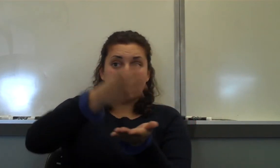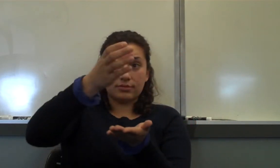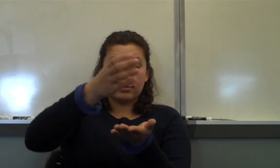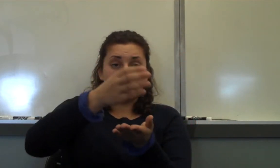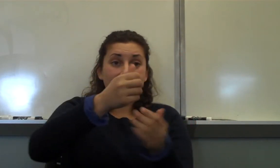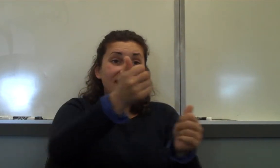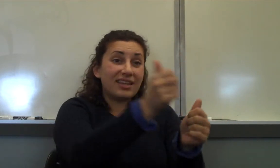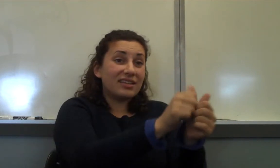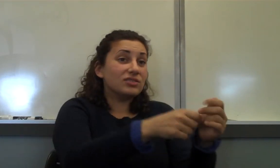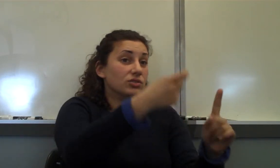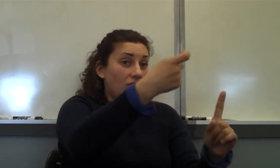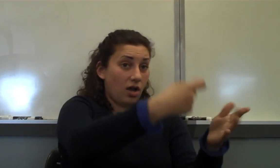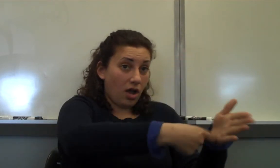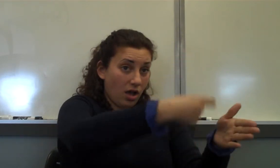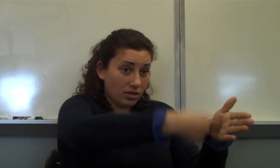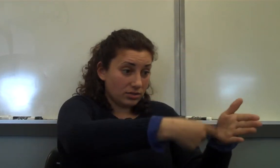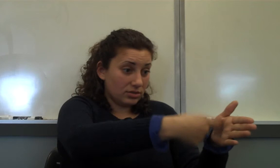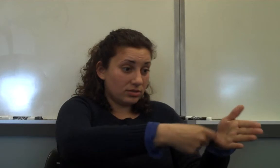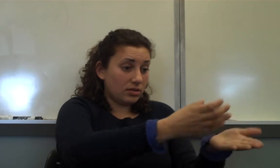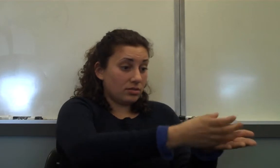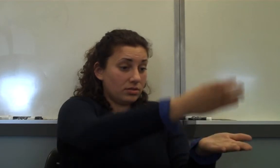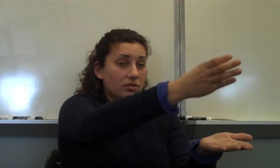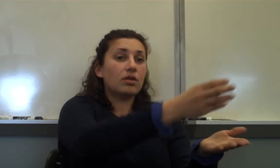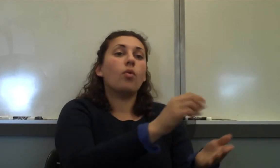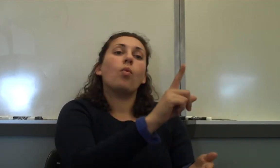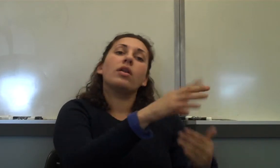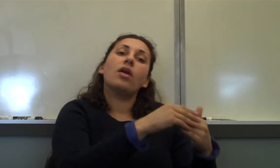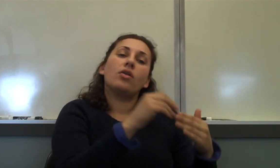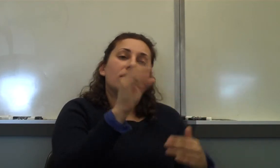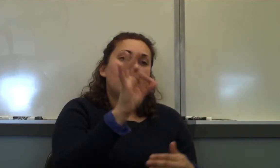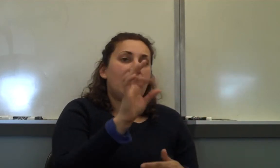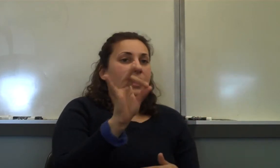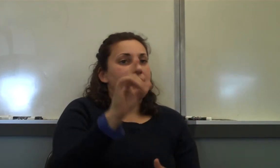$1.98 is price per can.